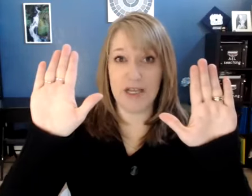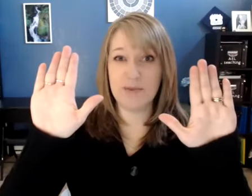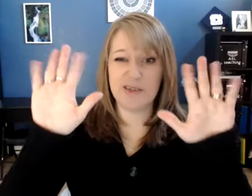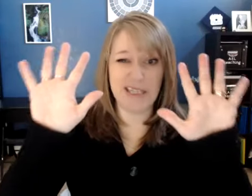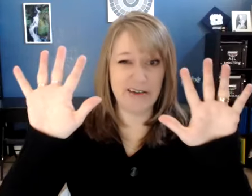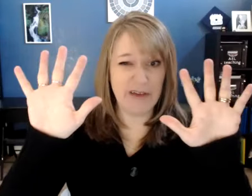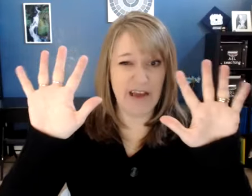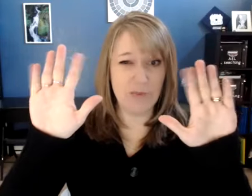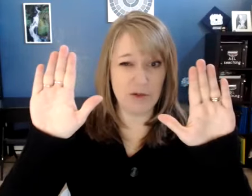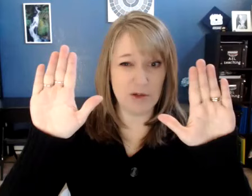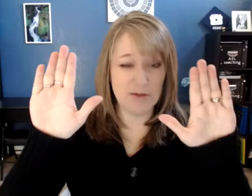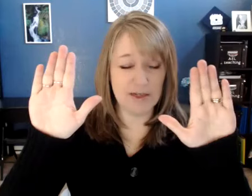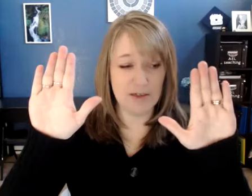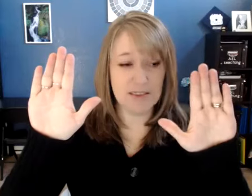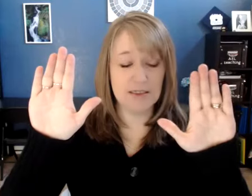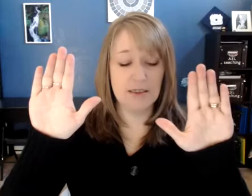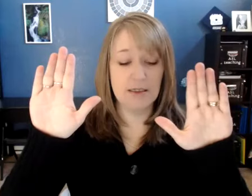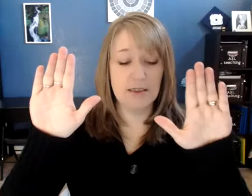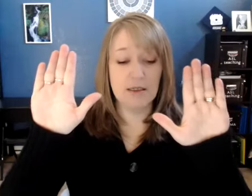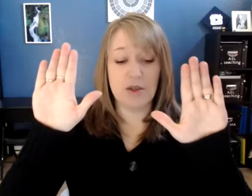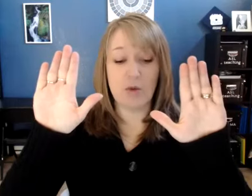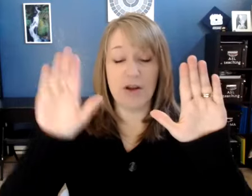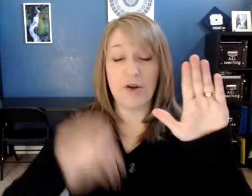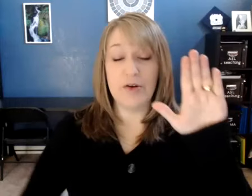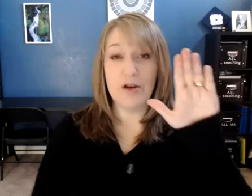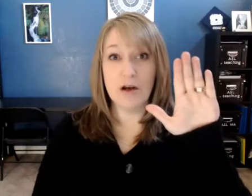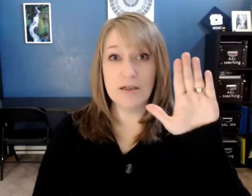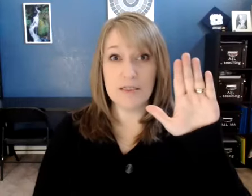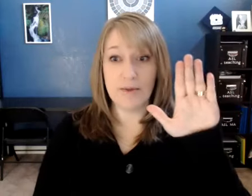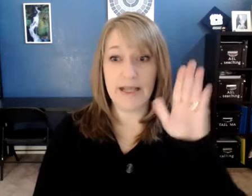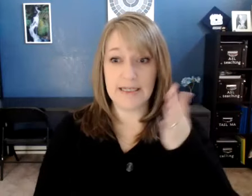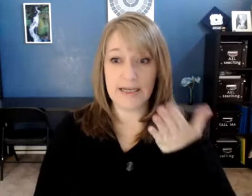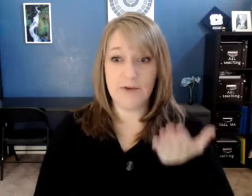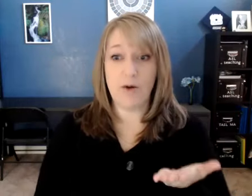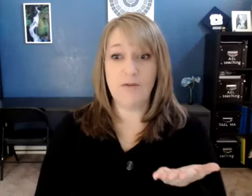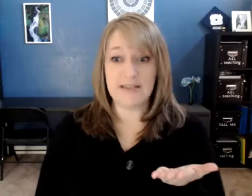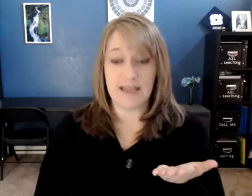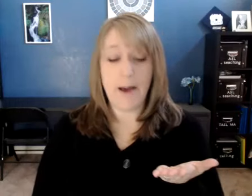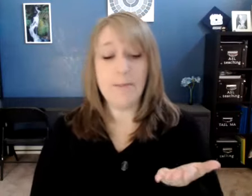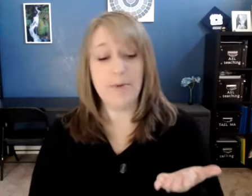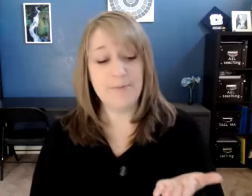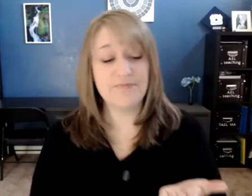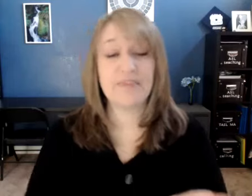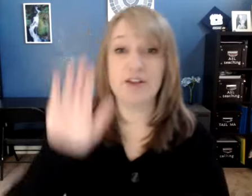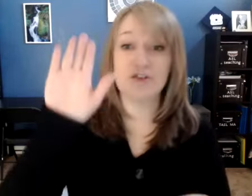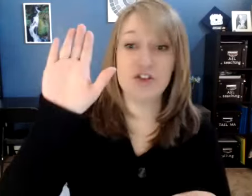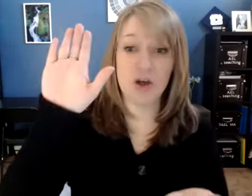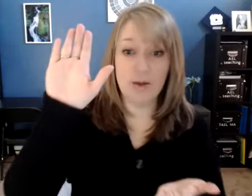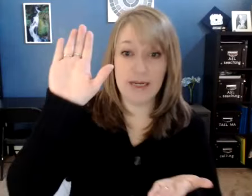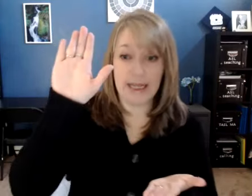shapes. So it's like a 5, but you close your fingers. You want your non-dominant hand to have your palm facing up and your dominant